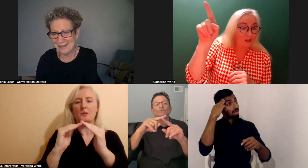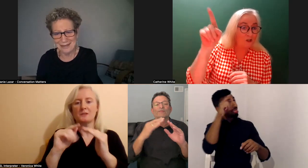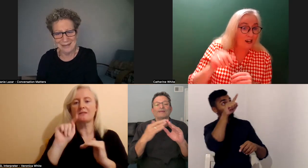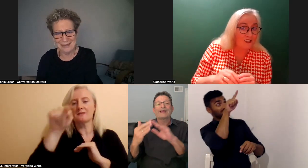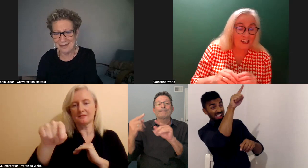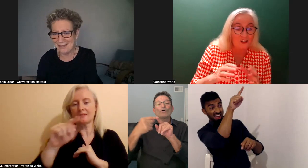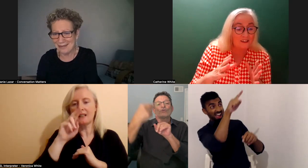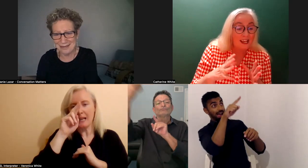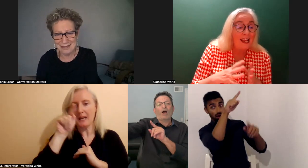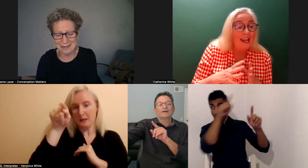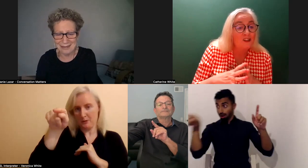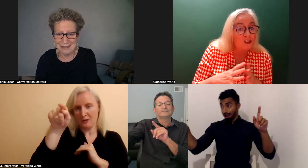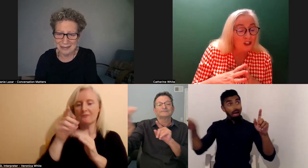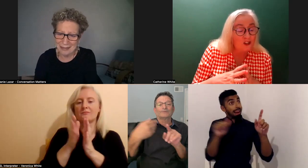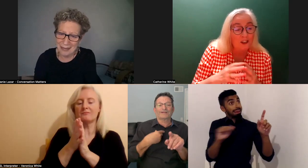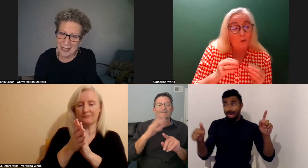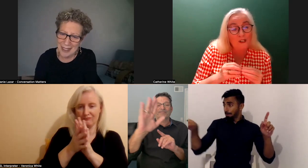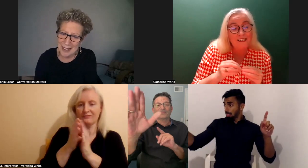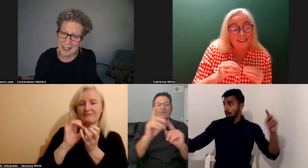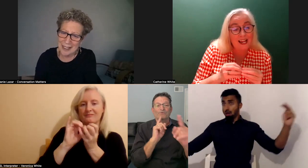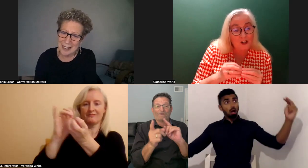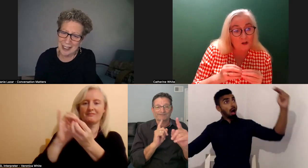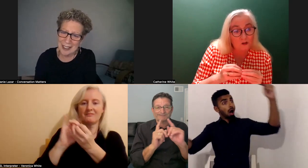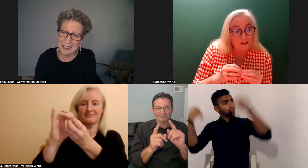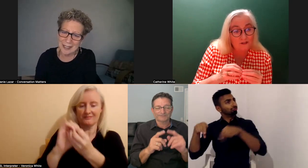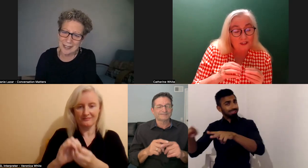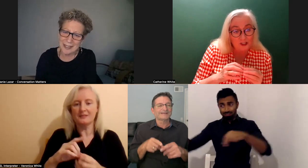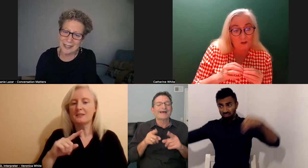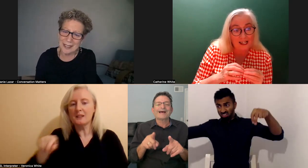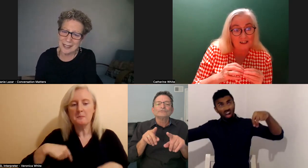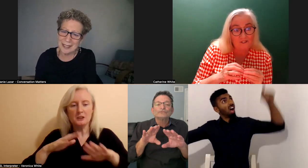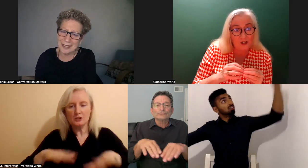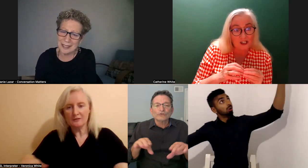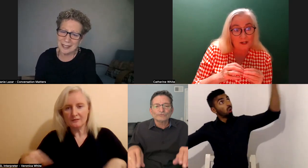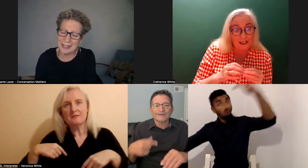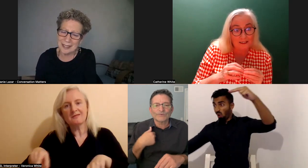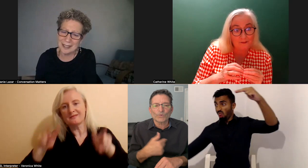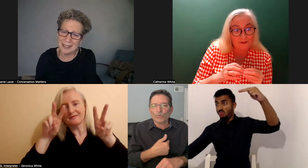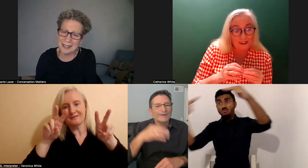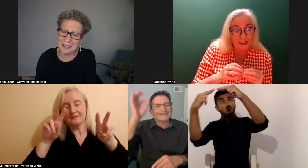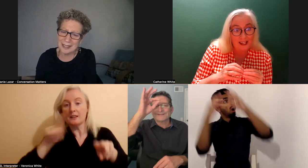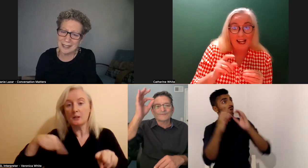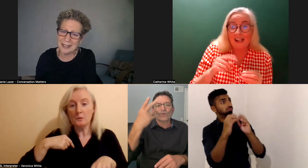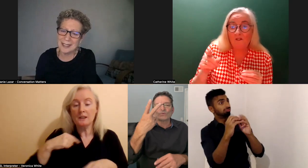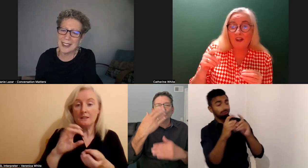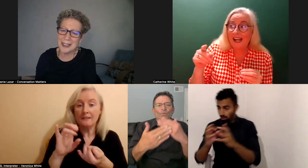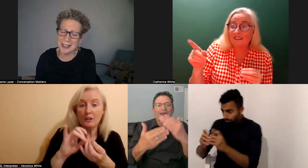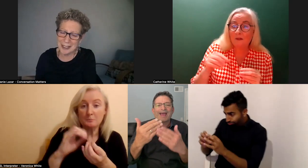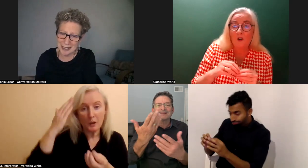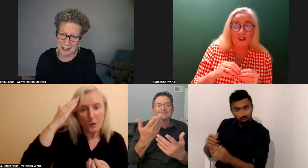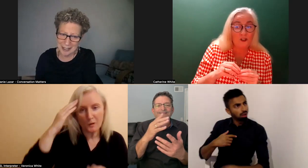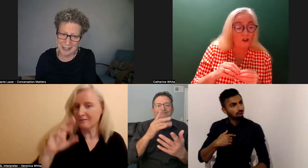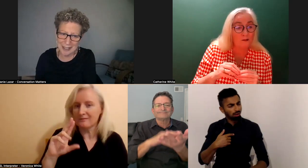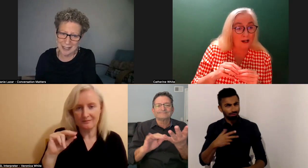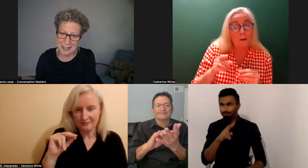they would have their own conversations. As children, we did not know the two-handed finger spelling. And if we asked